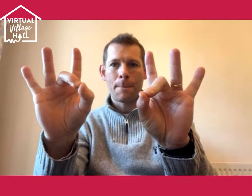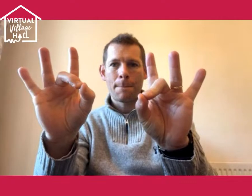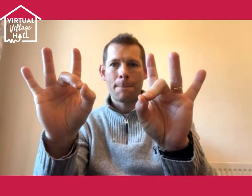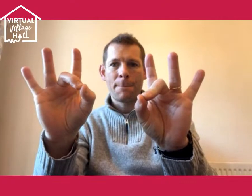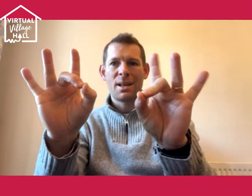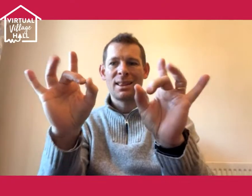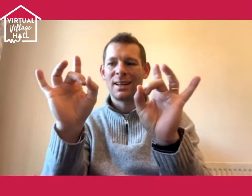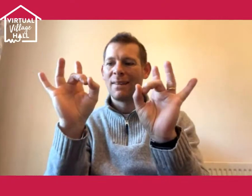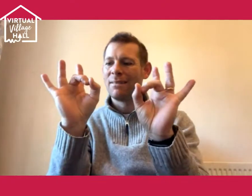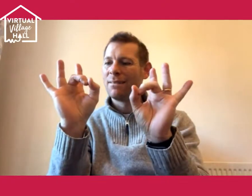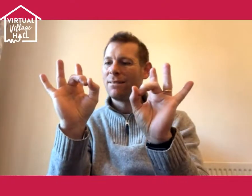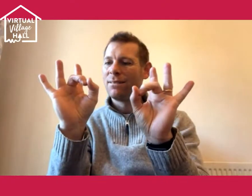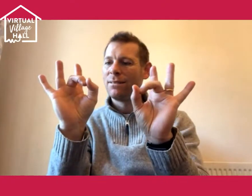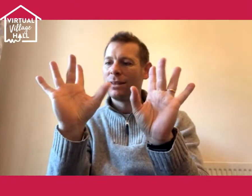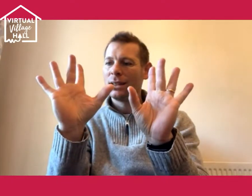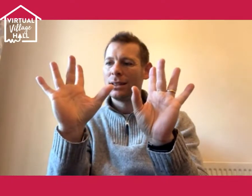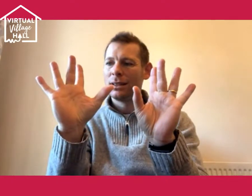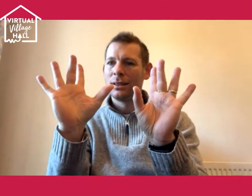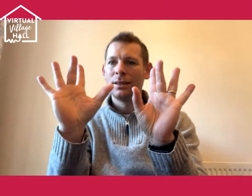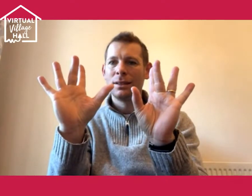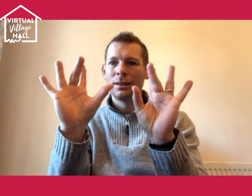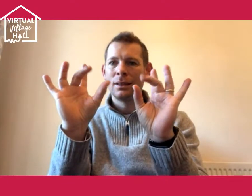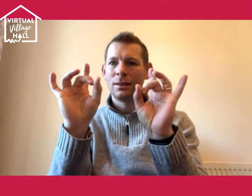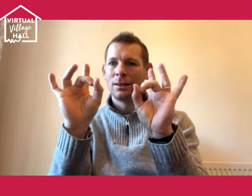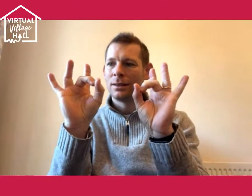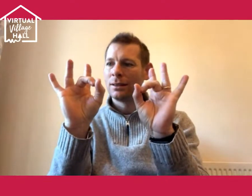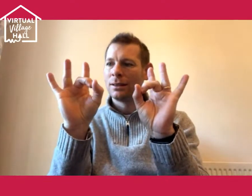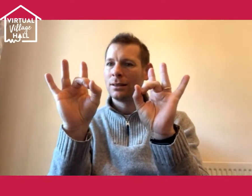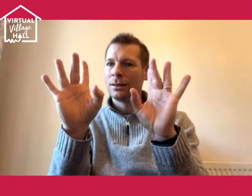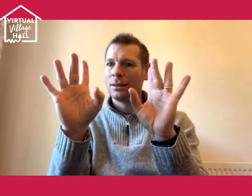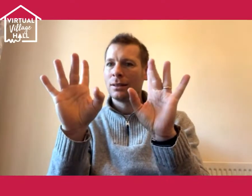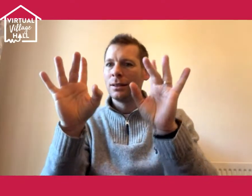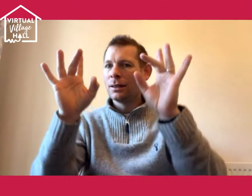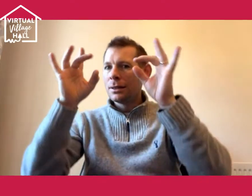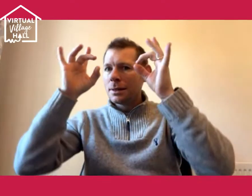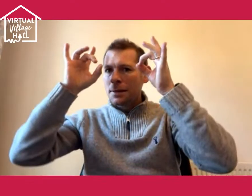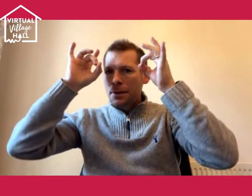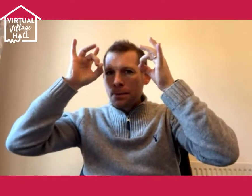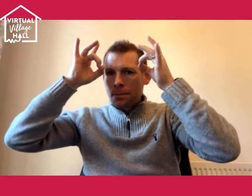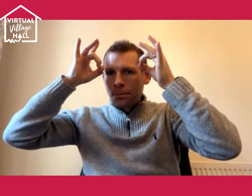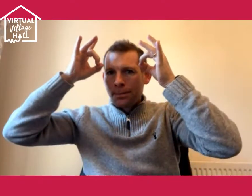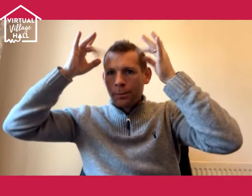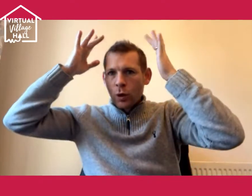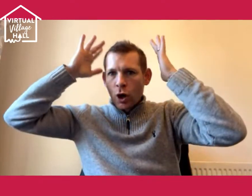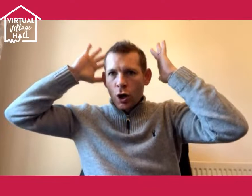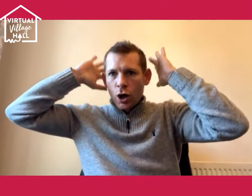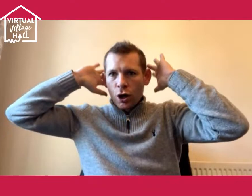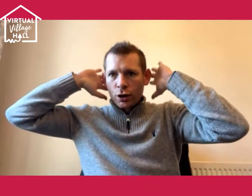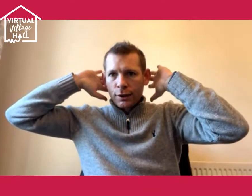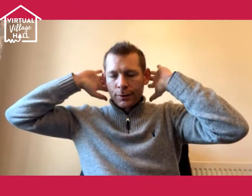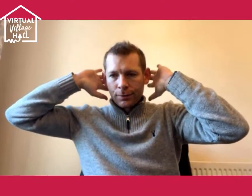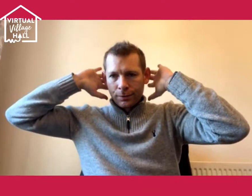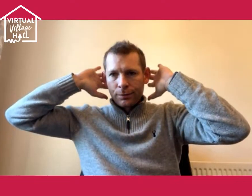So the sign for blonde is almost like a moving sign, so the fingers flick as they move behind the